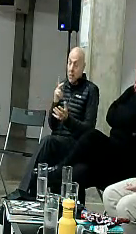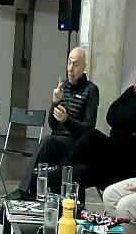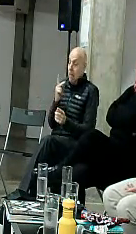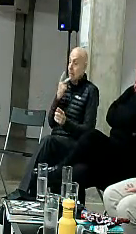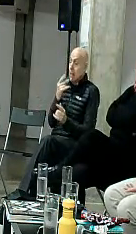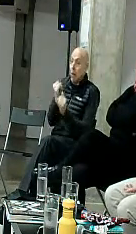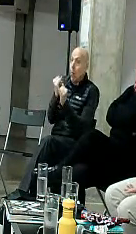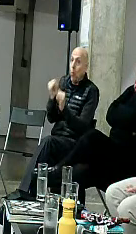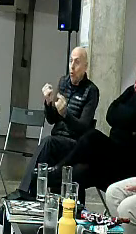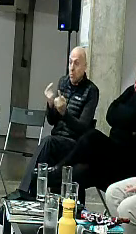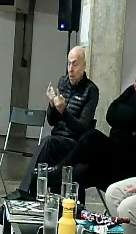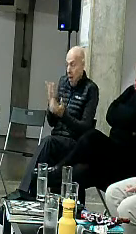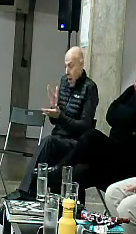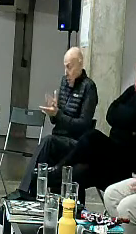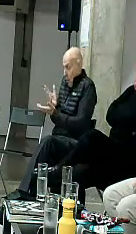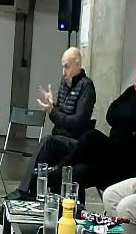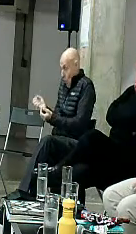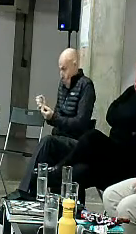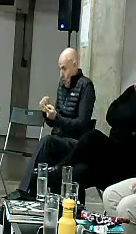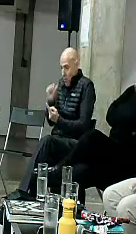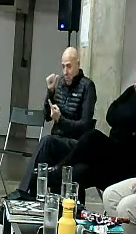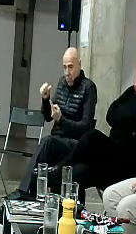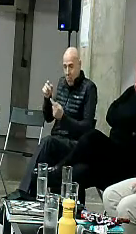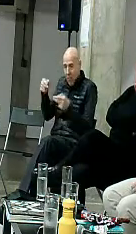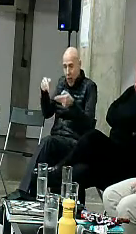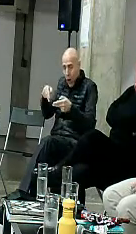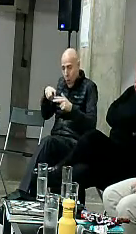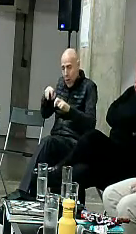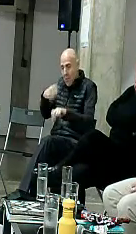from losing someone in your family.